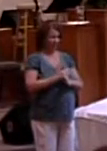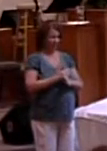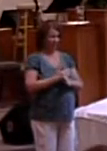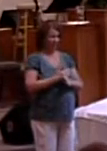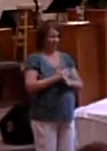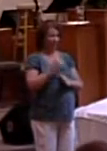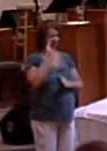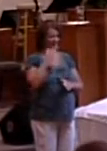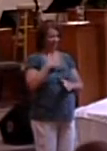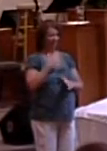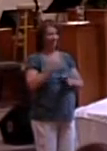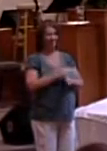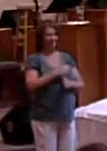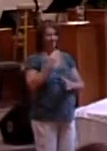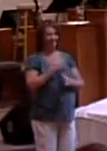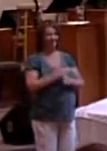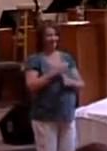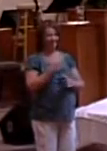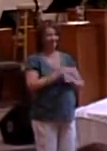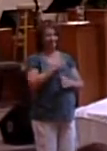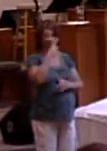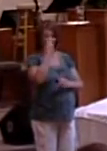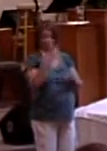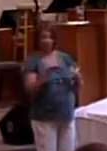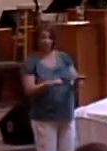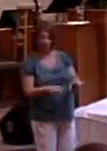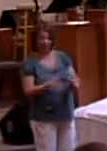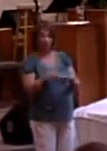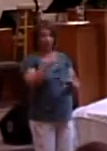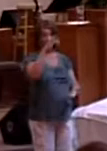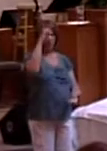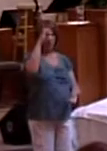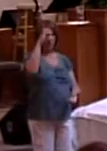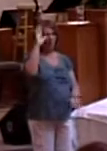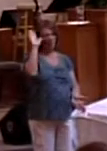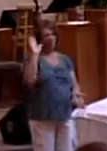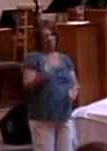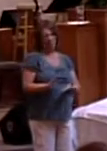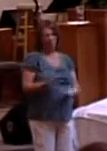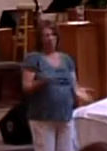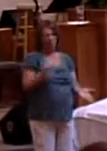It's kind of annoying because the chances of a tornado are pretty low, I guess.